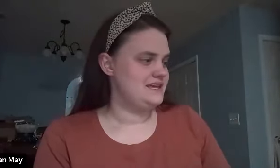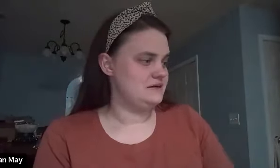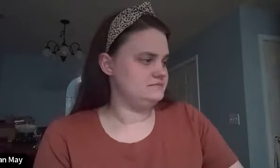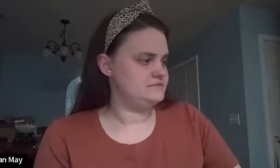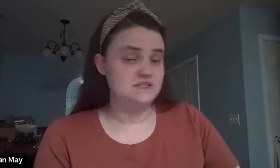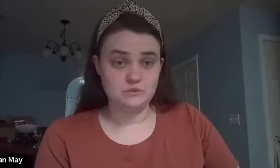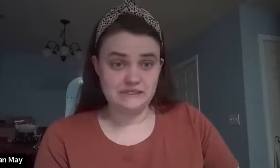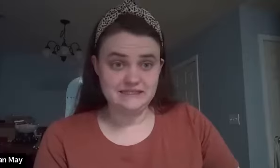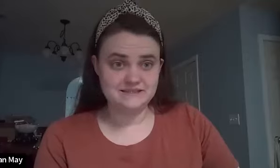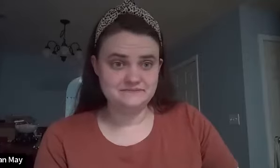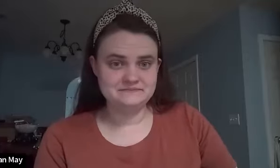Then sweet.